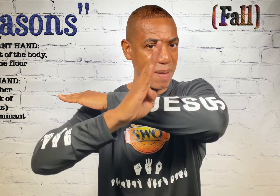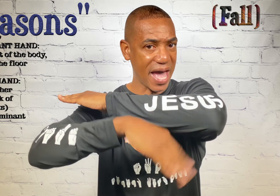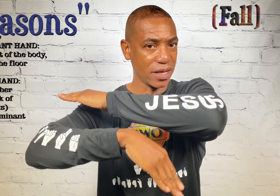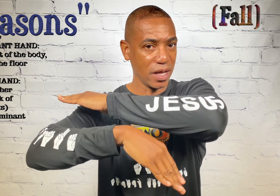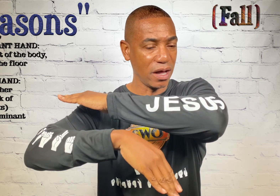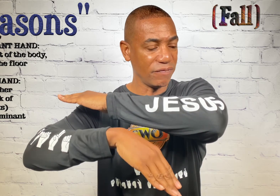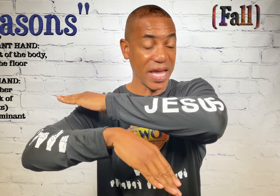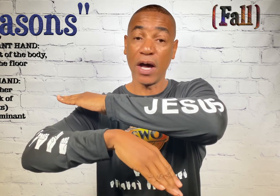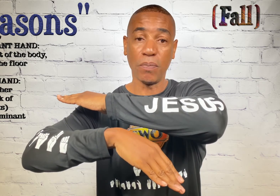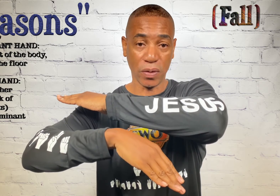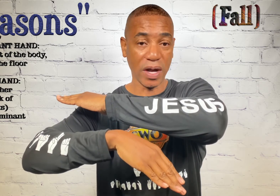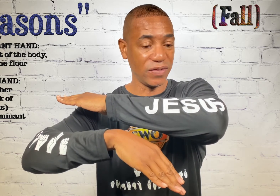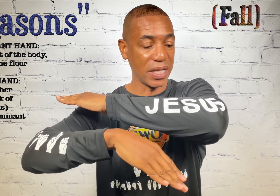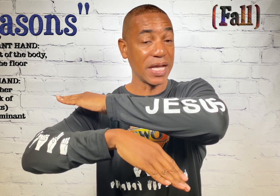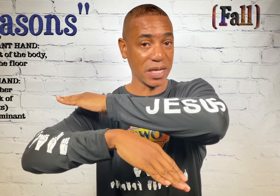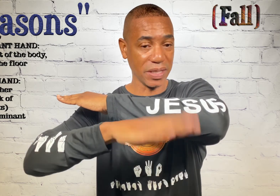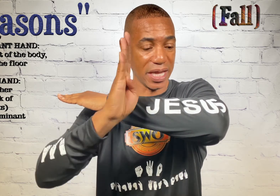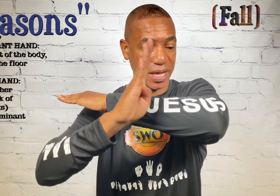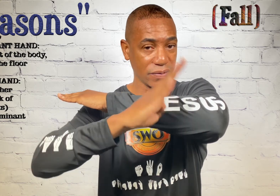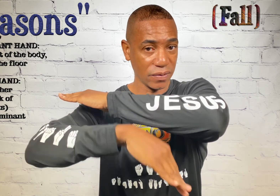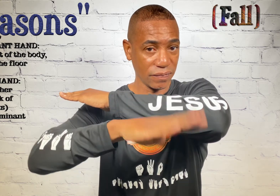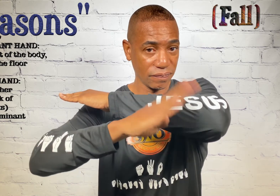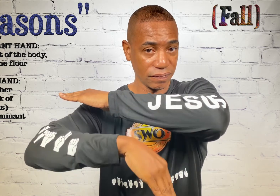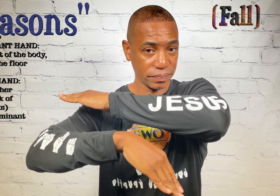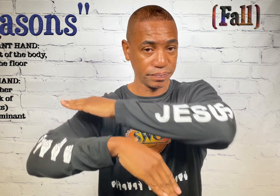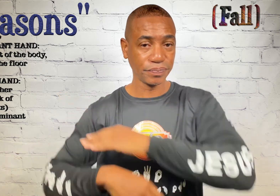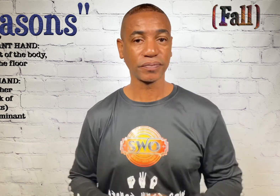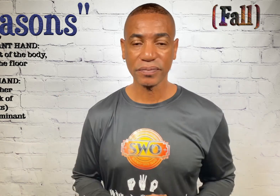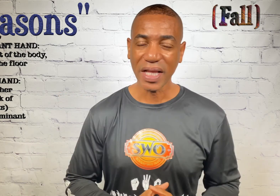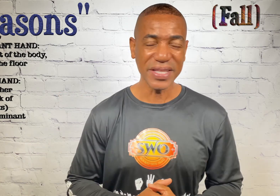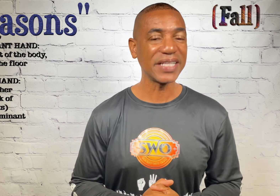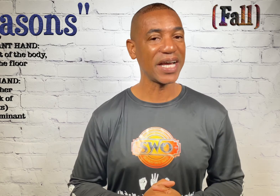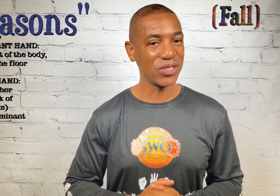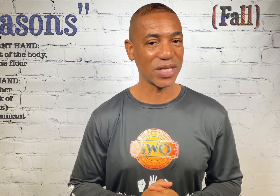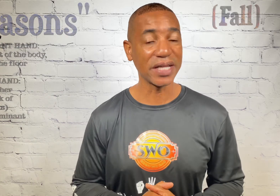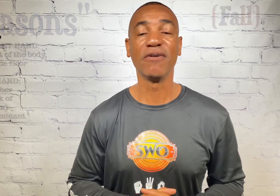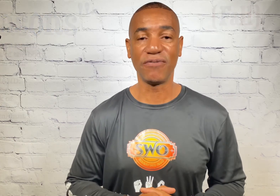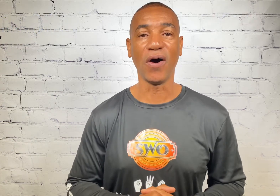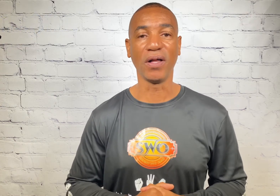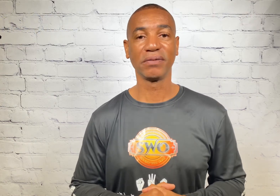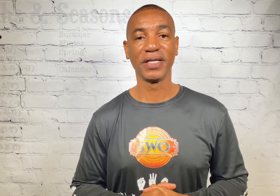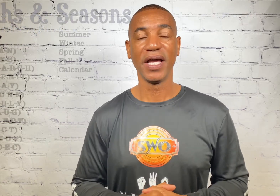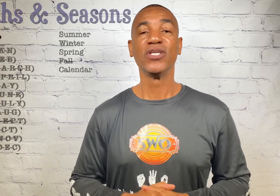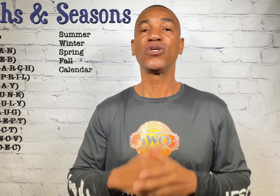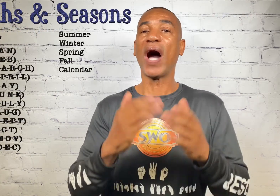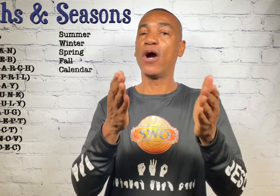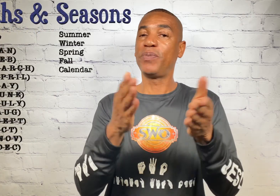back of the elbow of the non-dominant hand. That is how you sign fall. So I hope you've